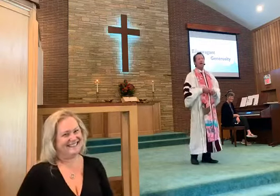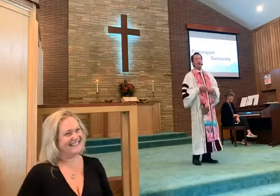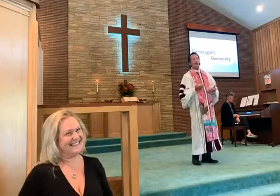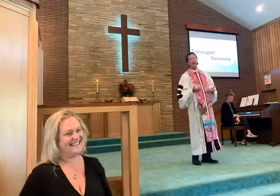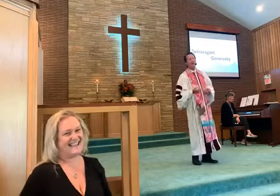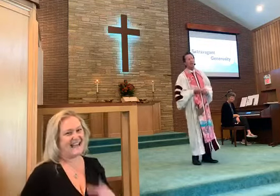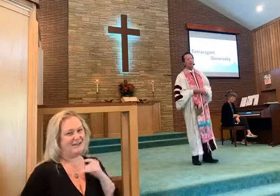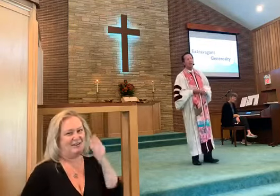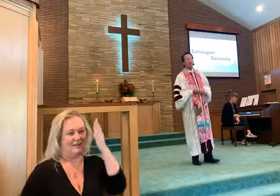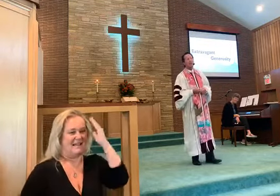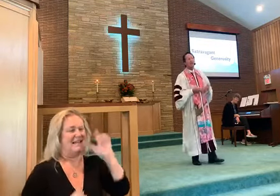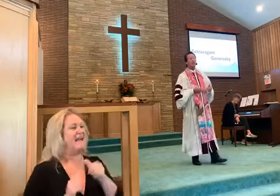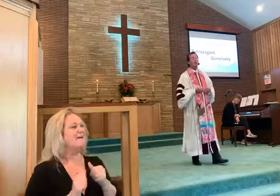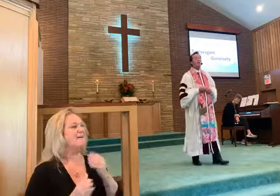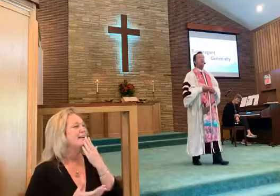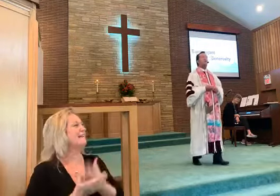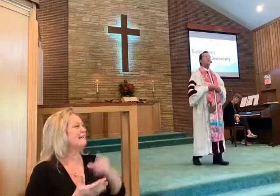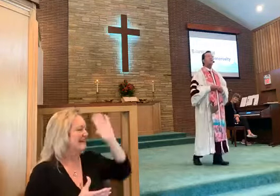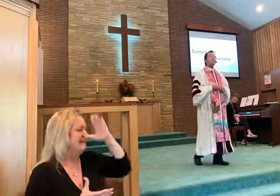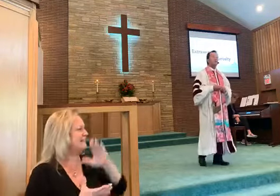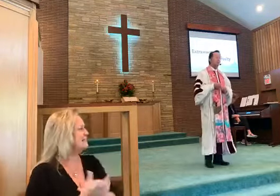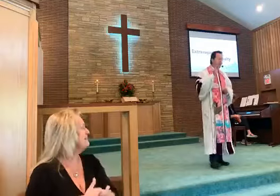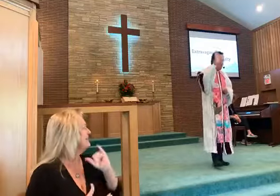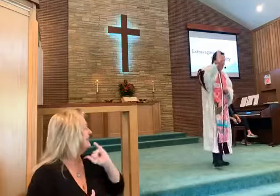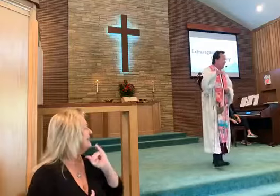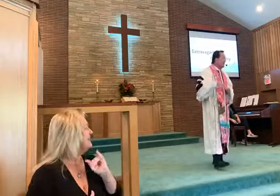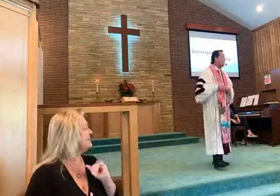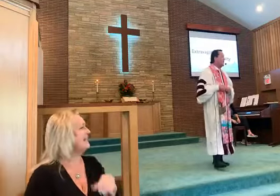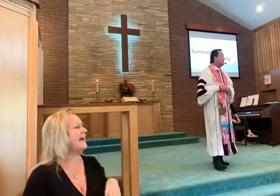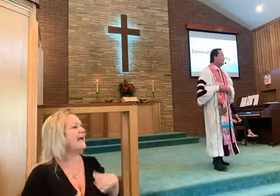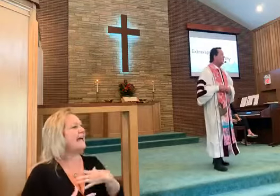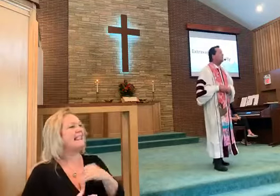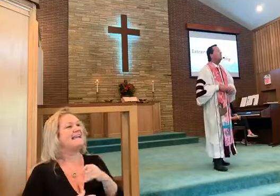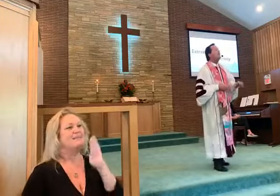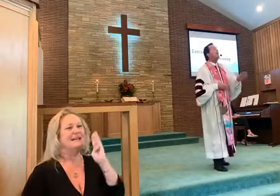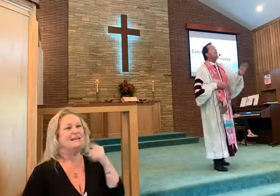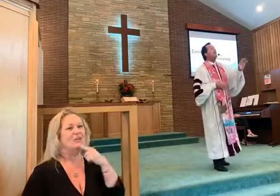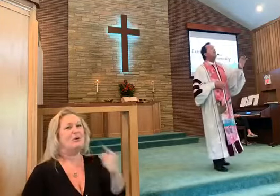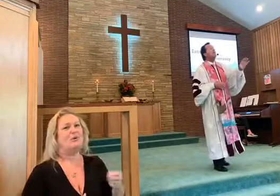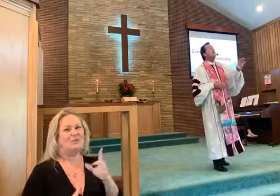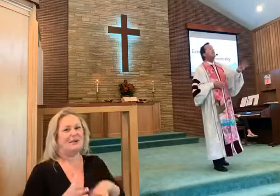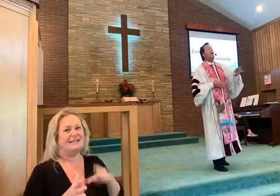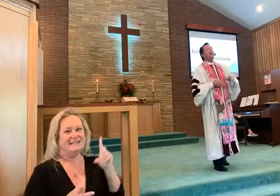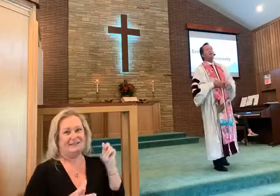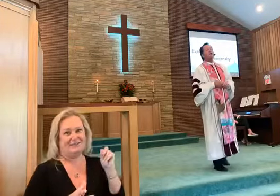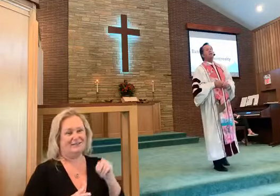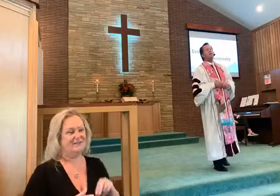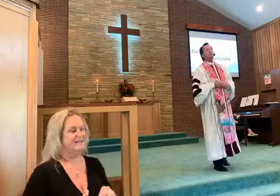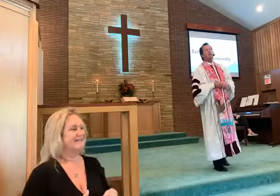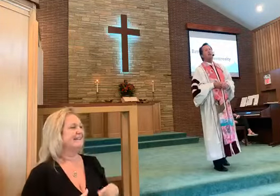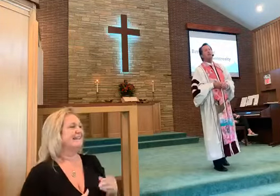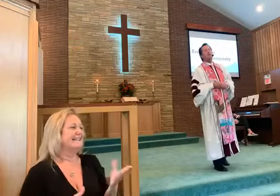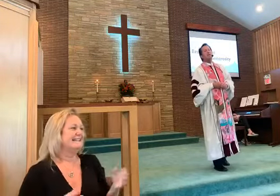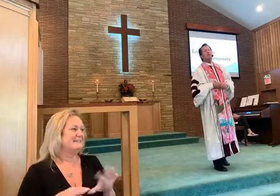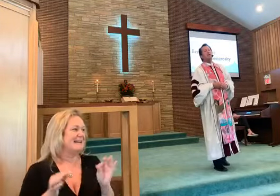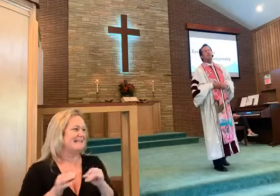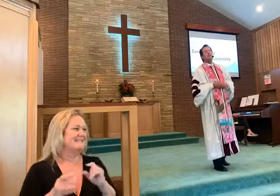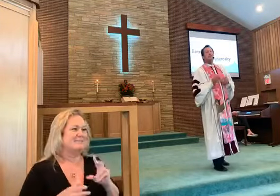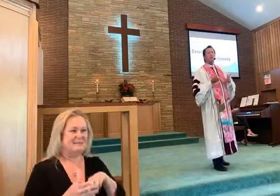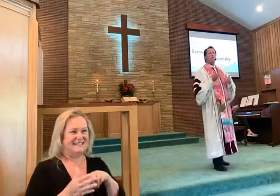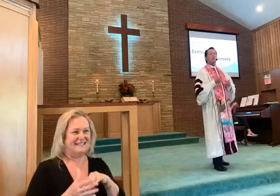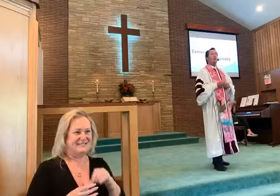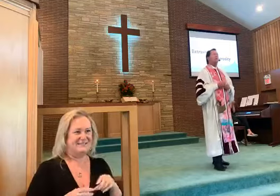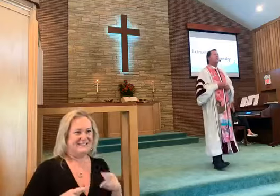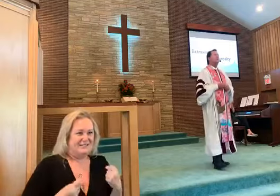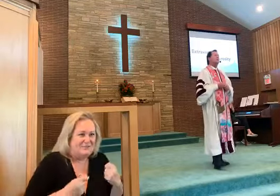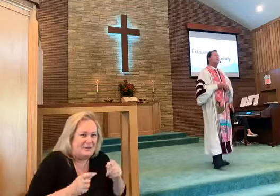Well, I don't know how good a husband is, but I do like to be told what to do. That's another story. In this passage, as we read it, and as we